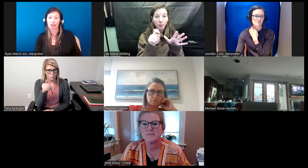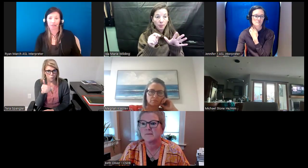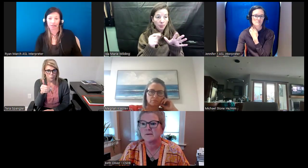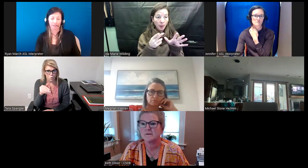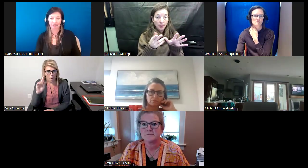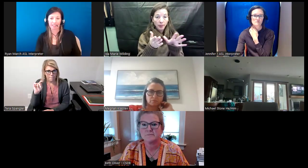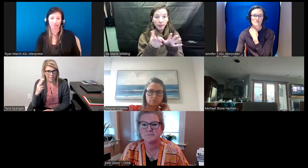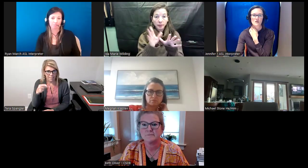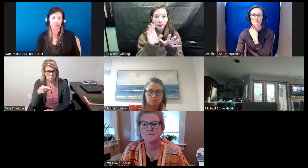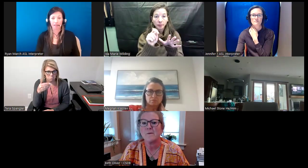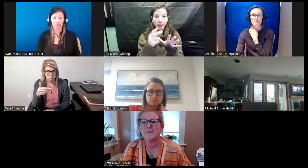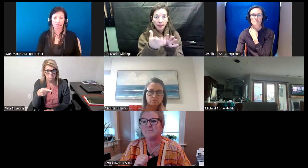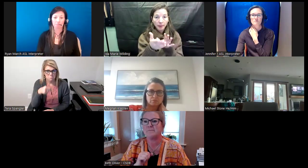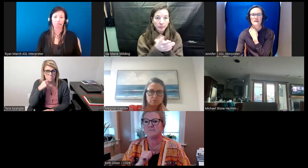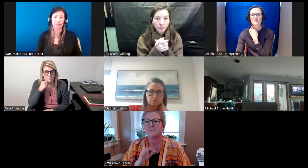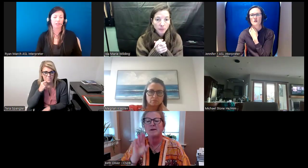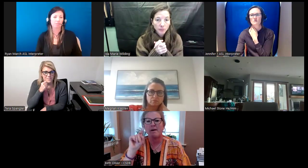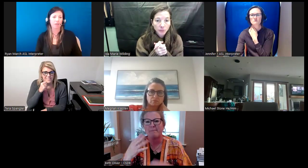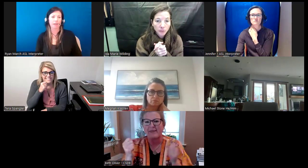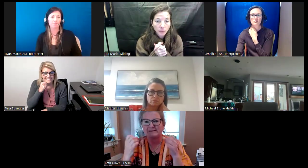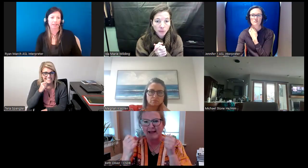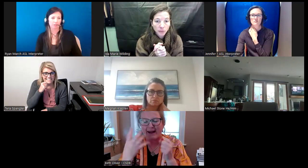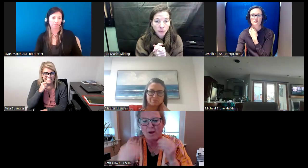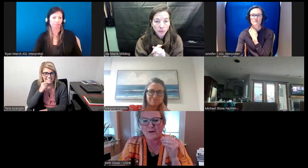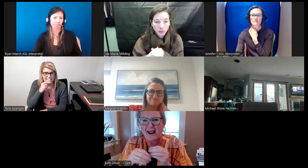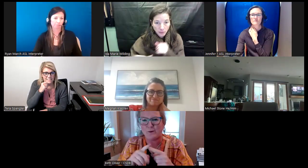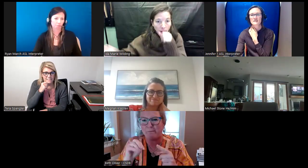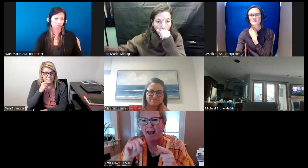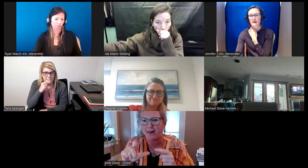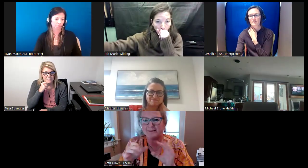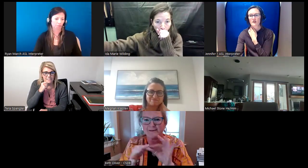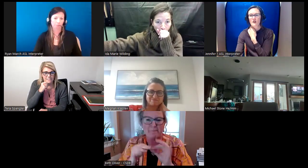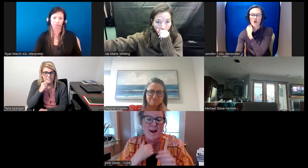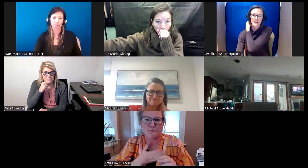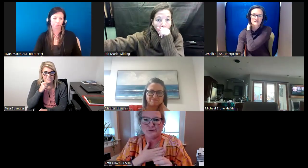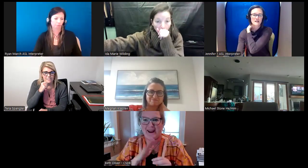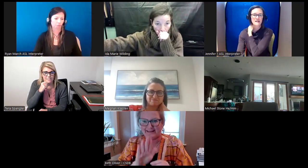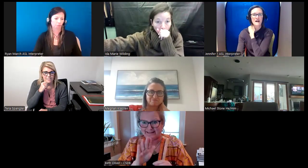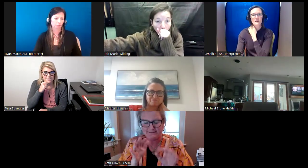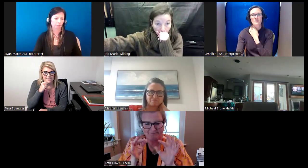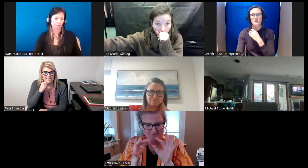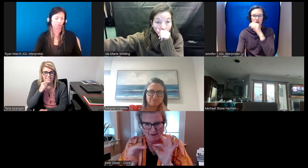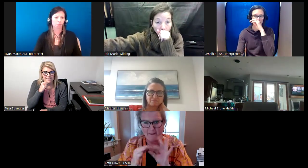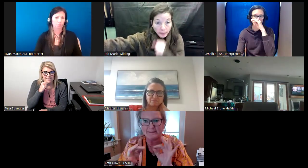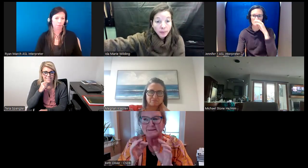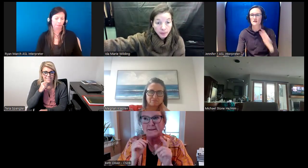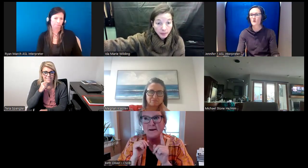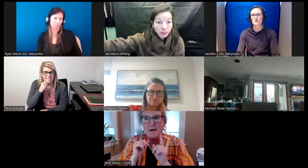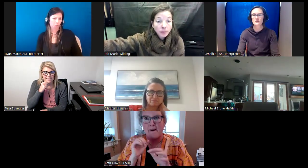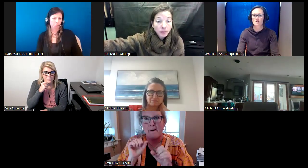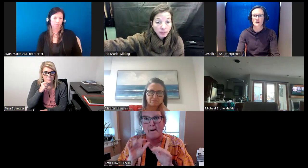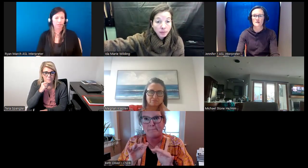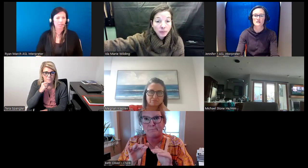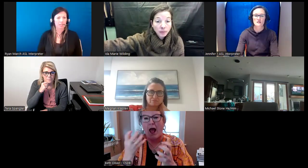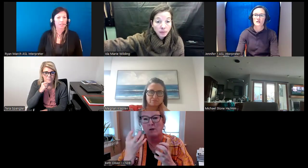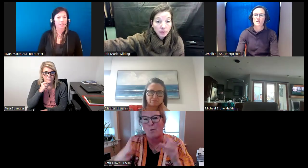Oh, either one of you? Yeah. No, Beth? Beth, you go. Okay, Beth. This is Beth. Okay, I just wanted to add, Michael, to your comment. I so